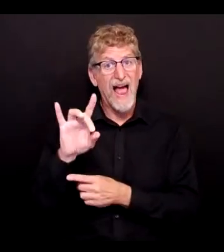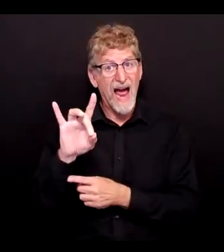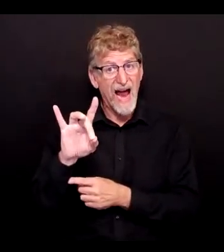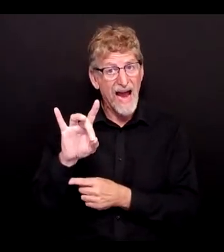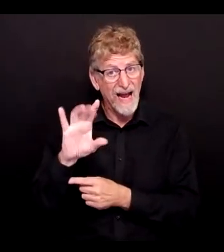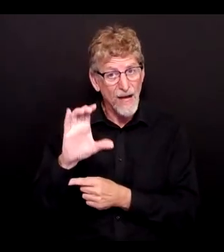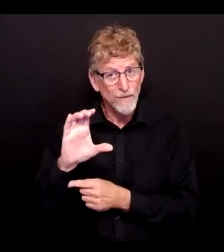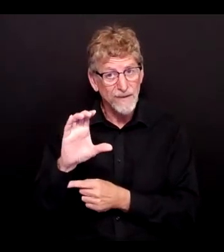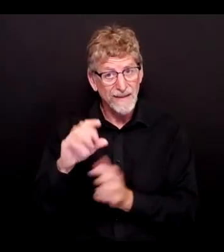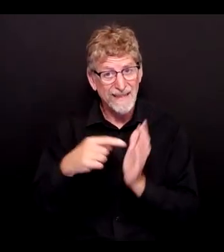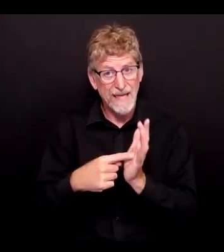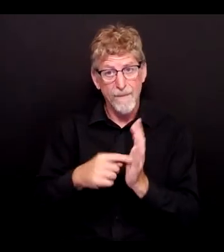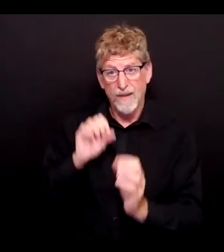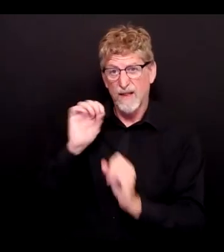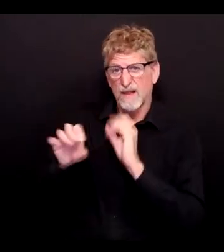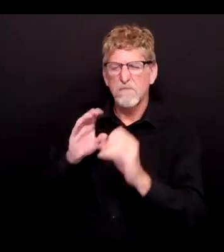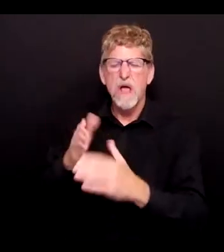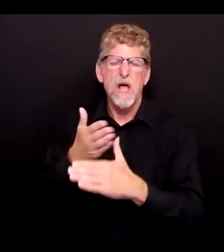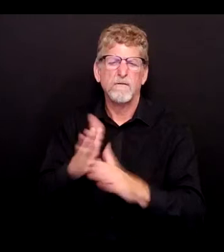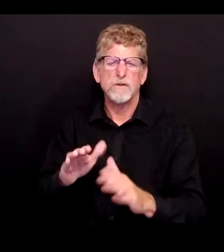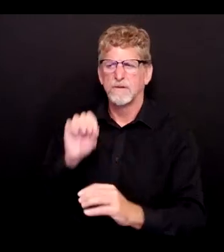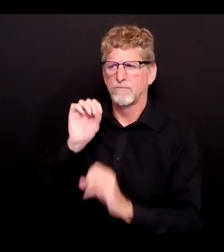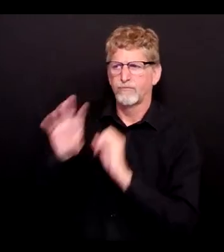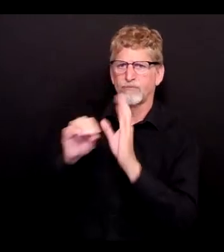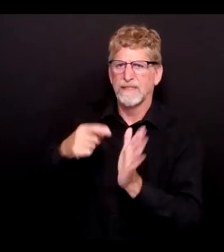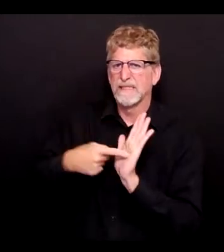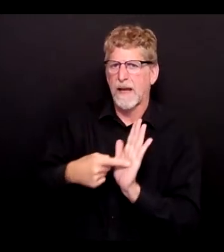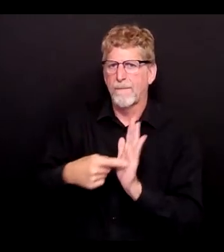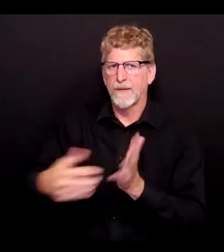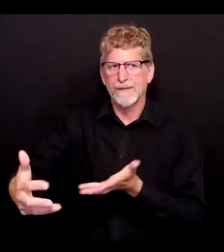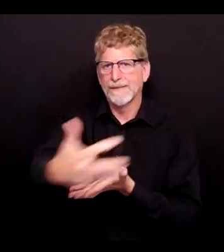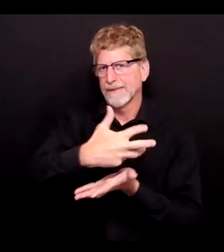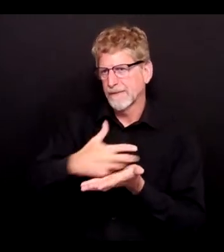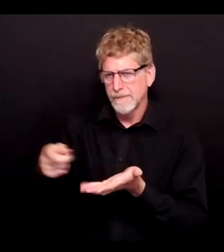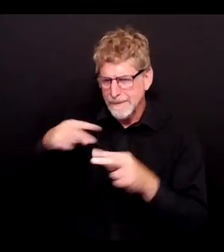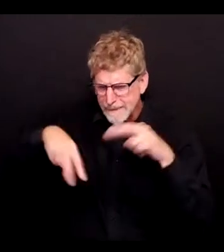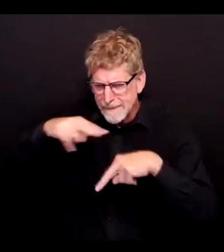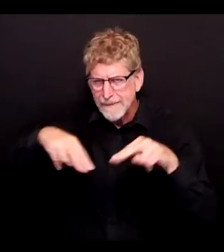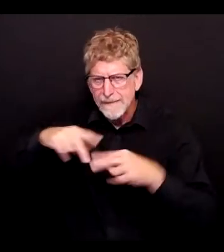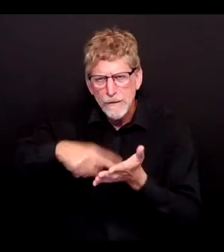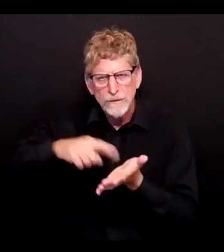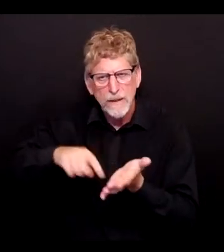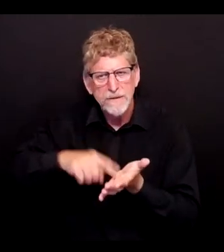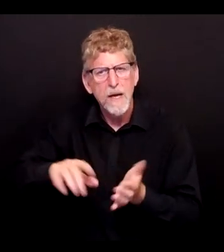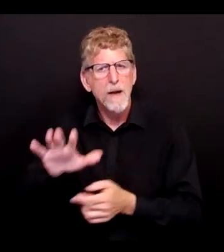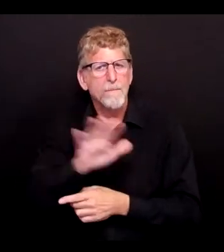average have been sequenced. This is about 7% of those cases.